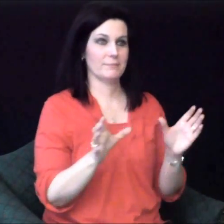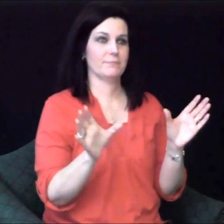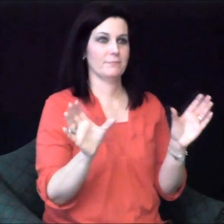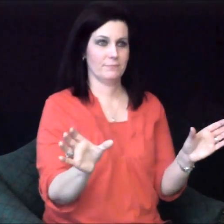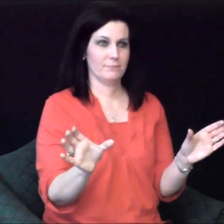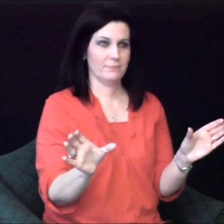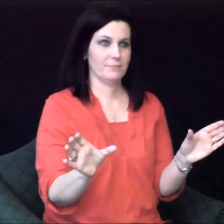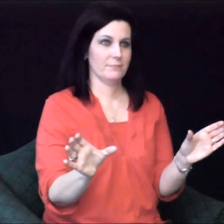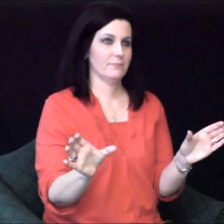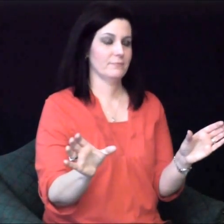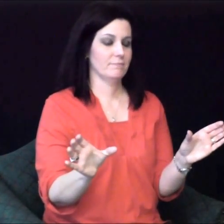hearing and the deaf.